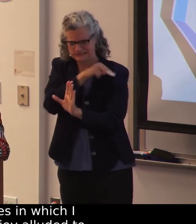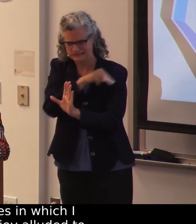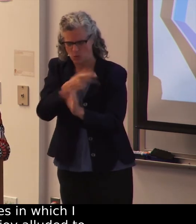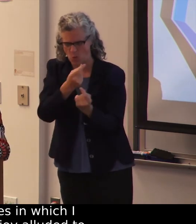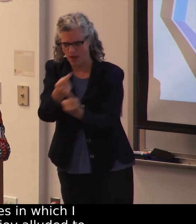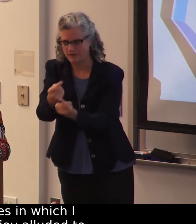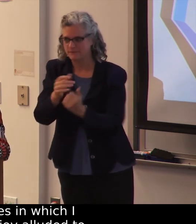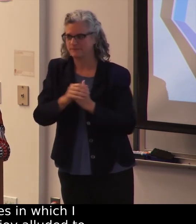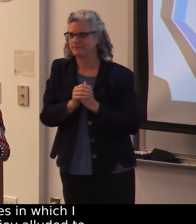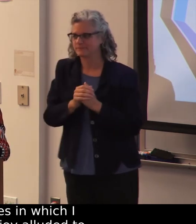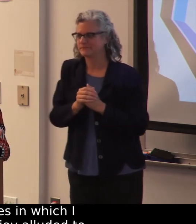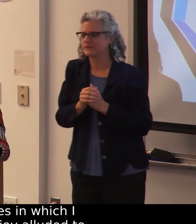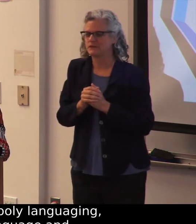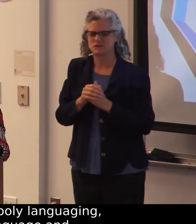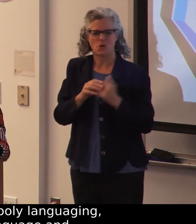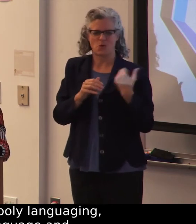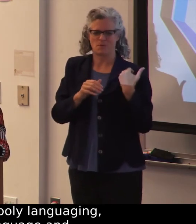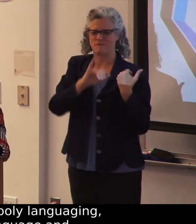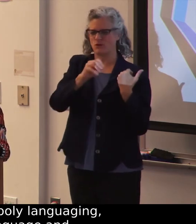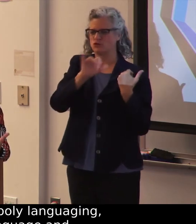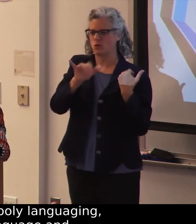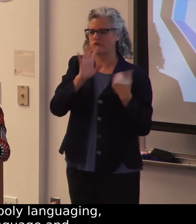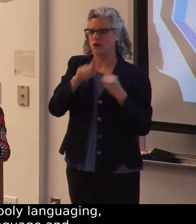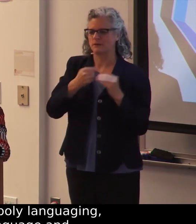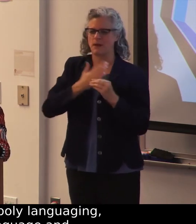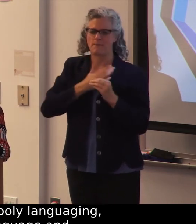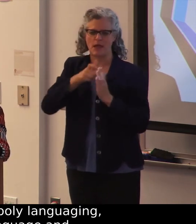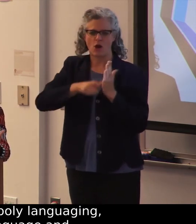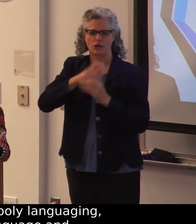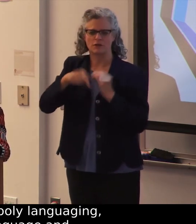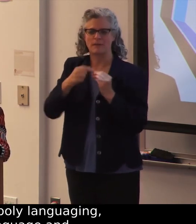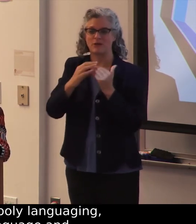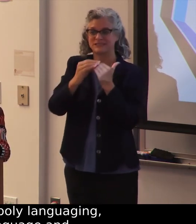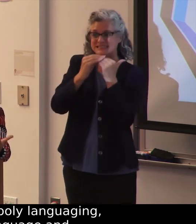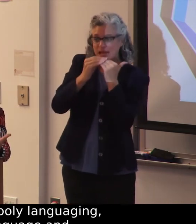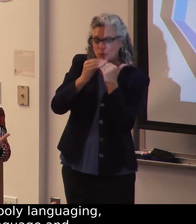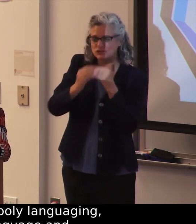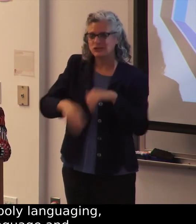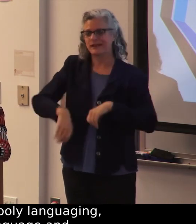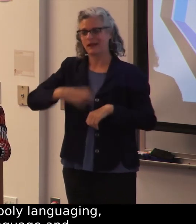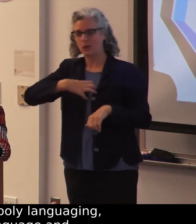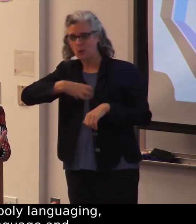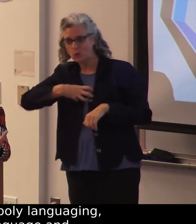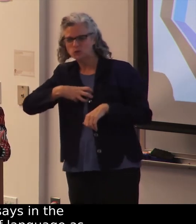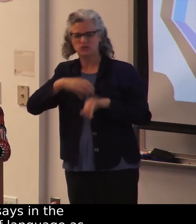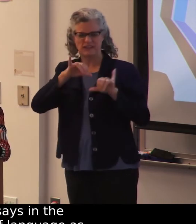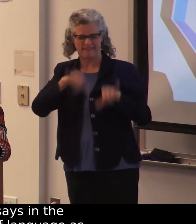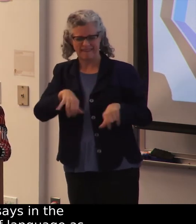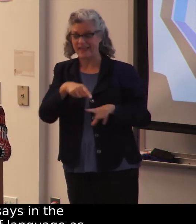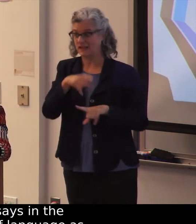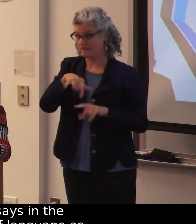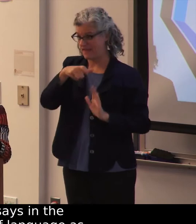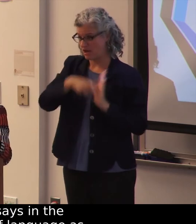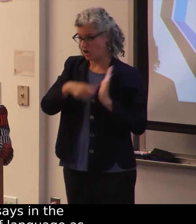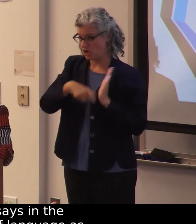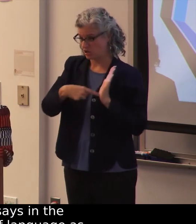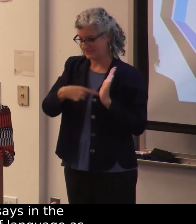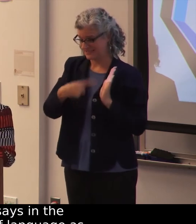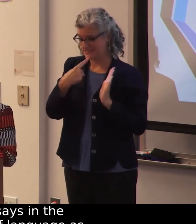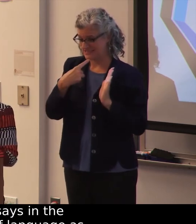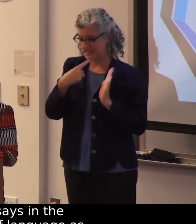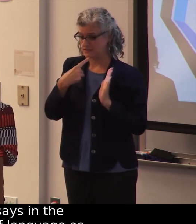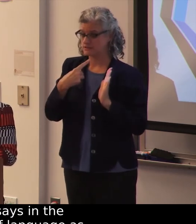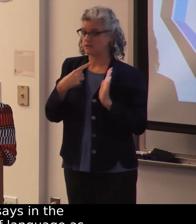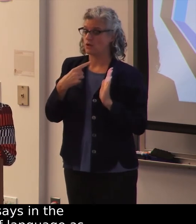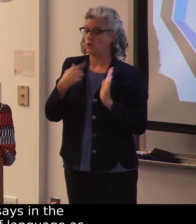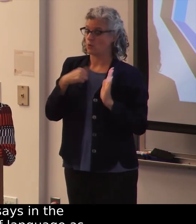that Joy alluded to, that I talk about sandwiching, polylanguaging, translanguaging, and code switching. That article says, in the teaching